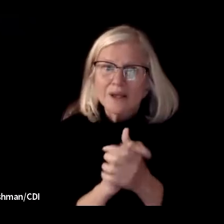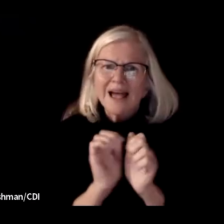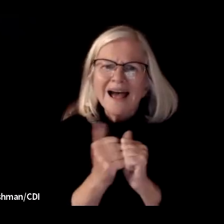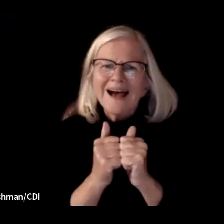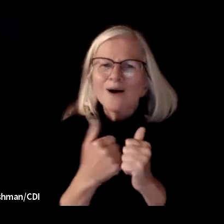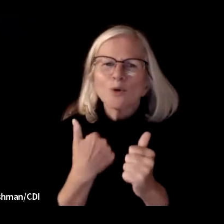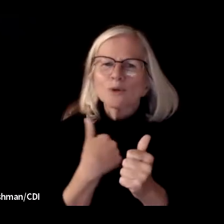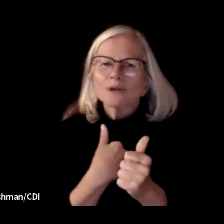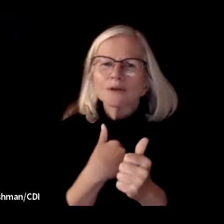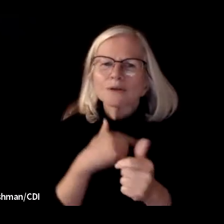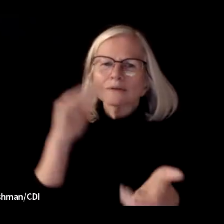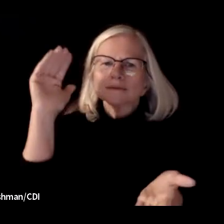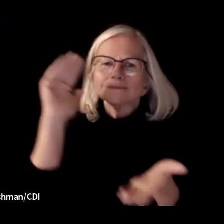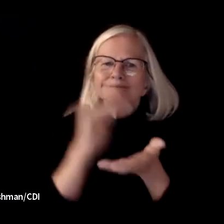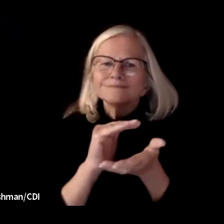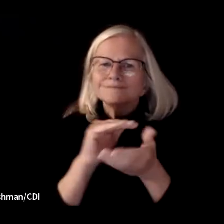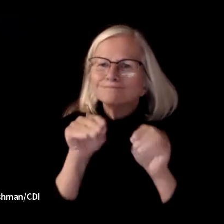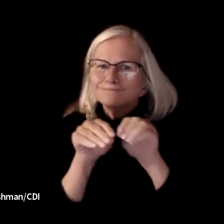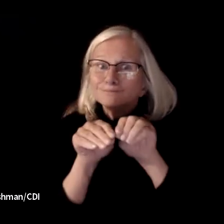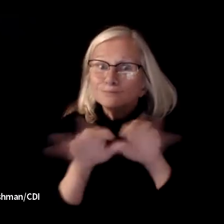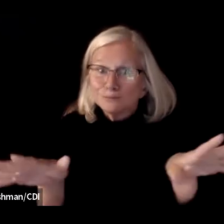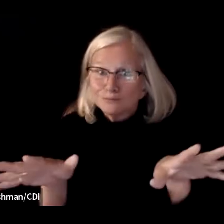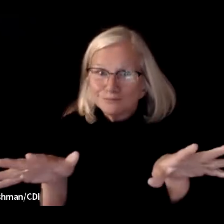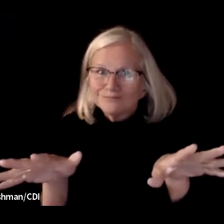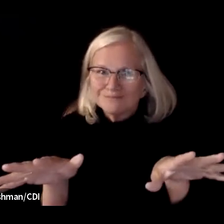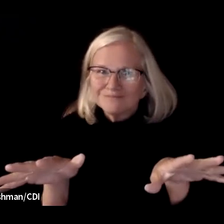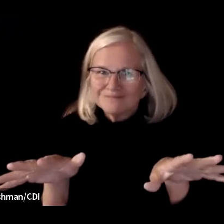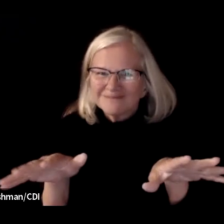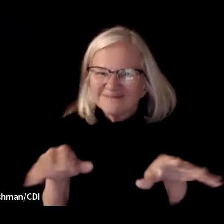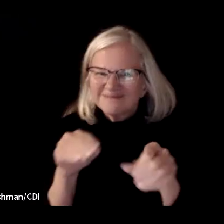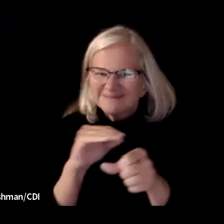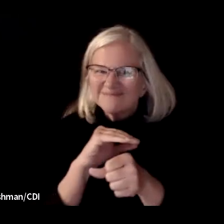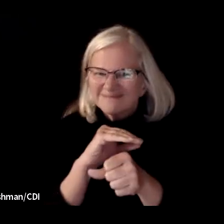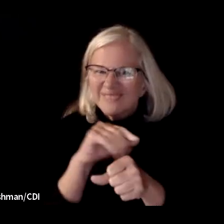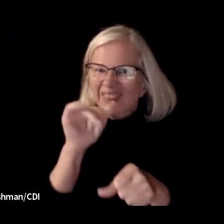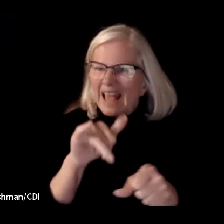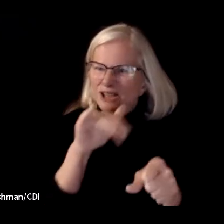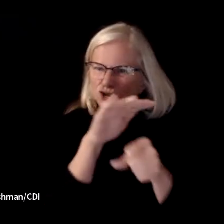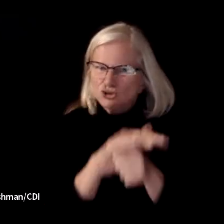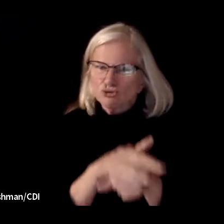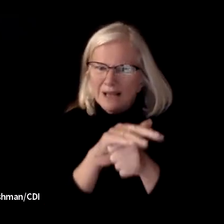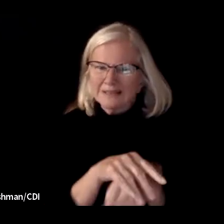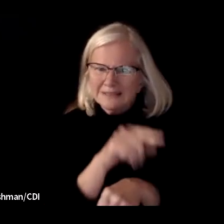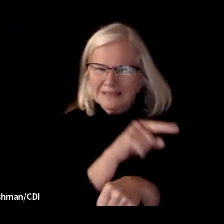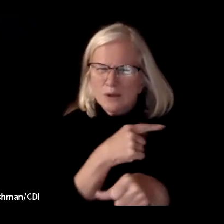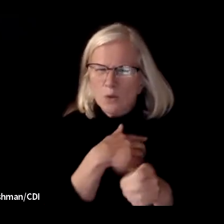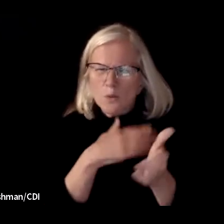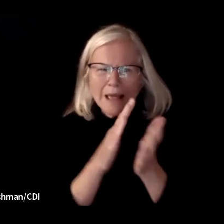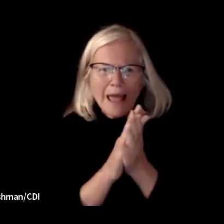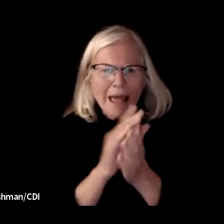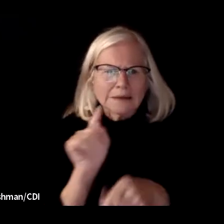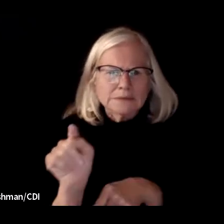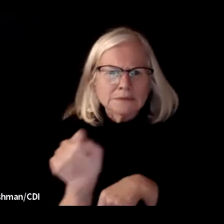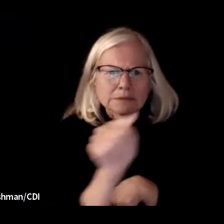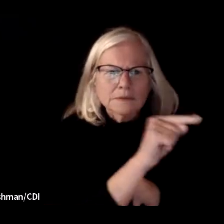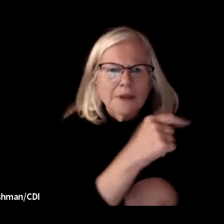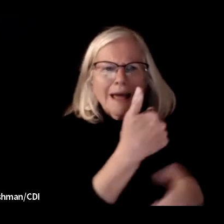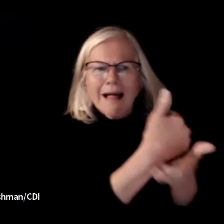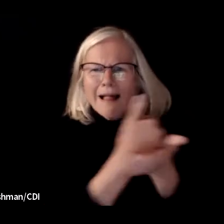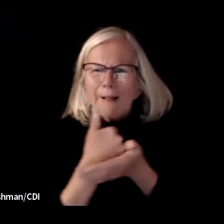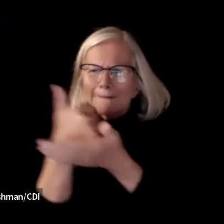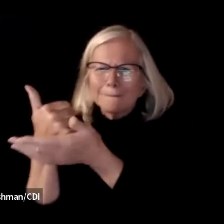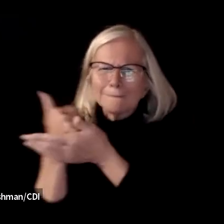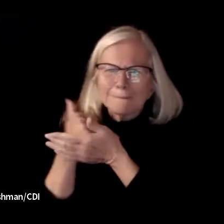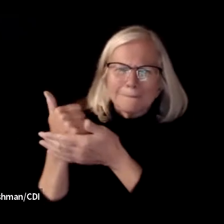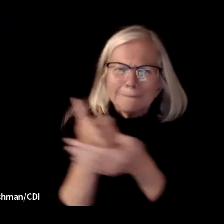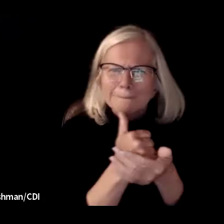spread, which is what is taxing all of our systems. And we need our community to continue this effort alongside of us.